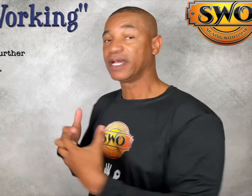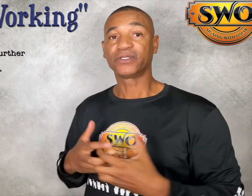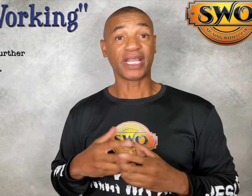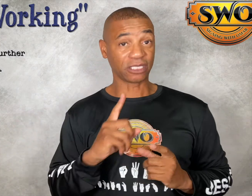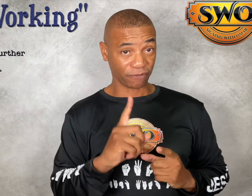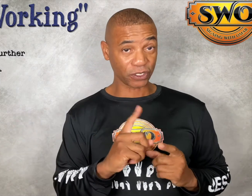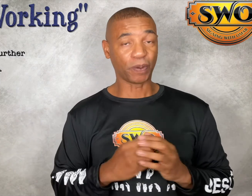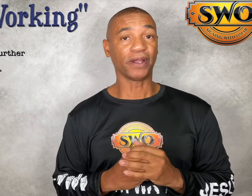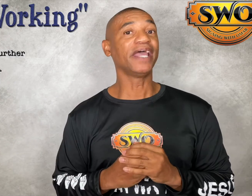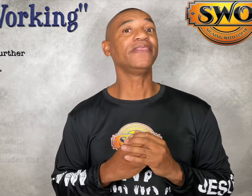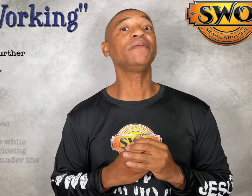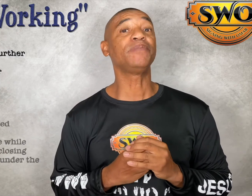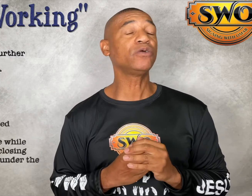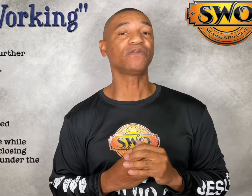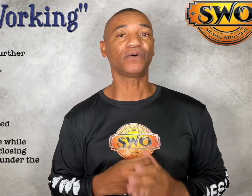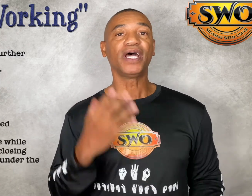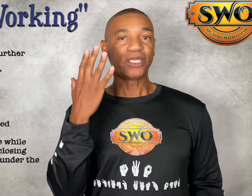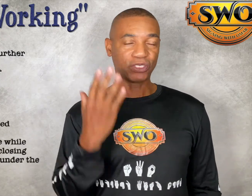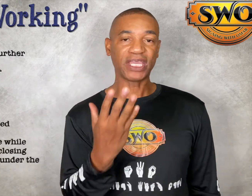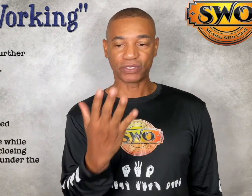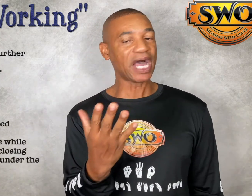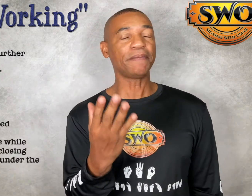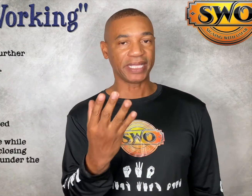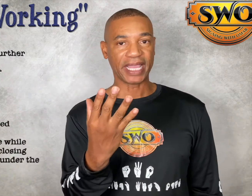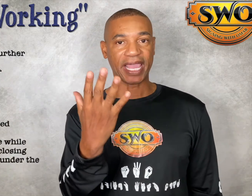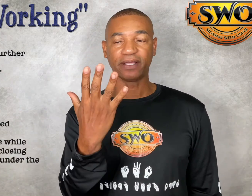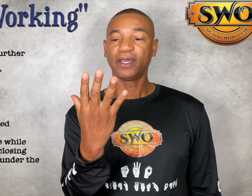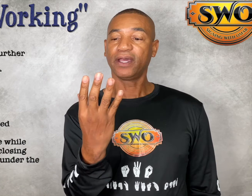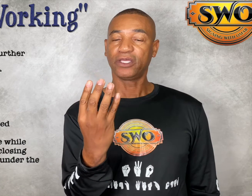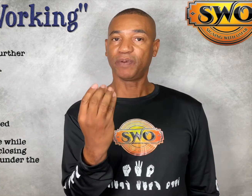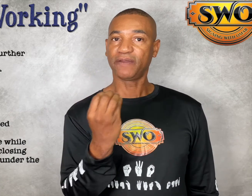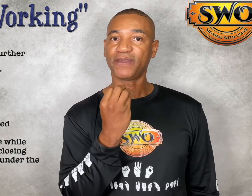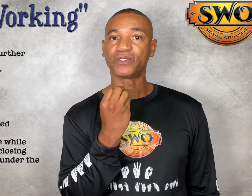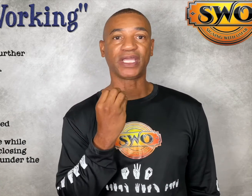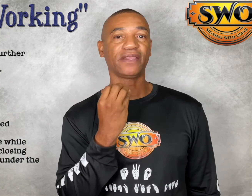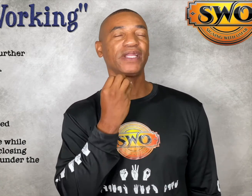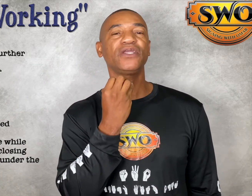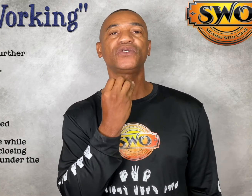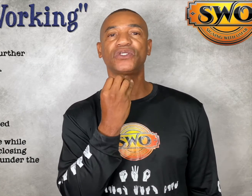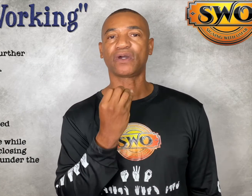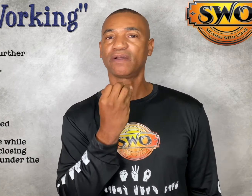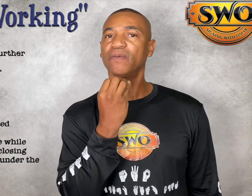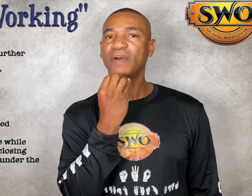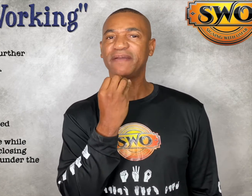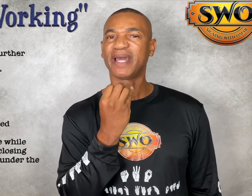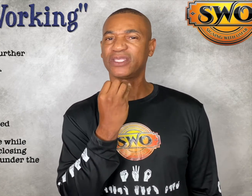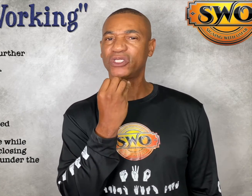So that's the first part. And then beautiful, you take your dominant hand, you bring the fingers together, and I usually start right at the chin